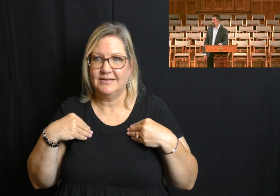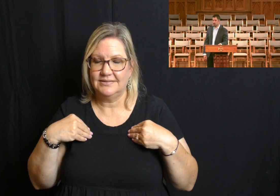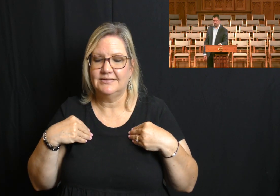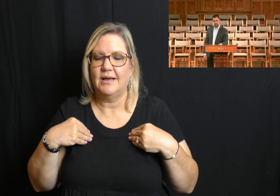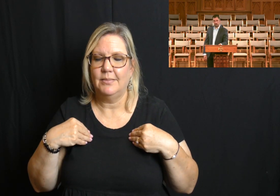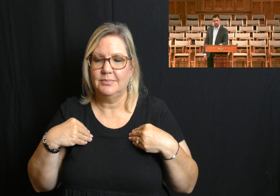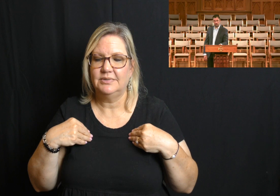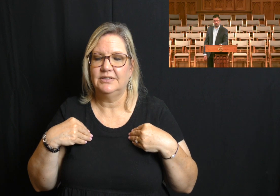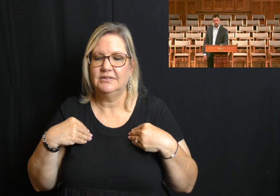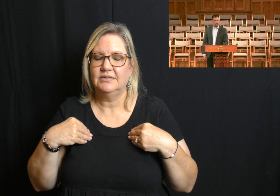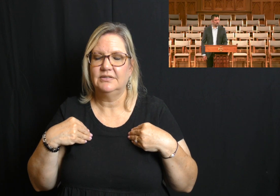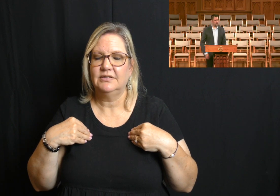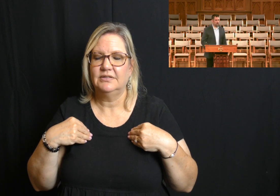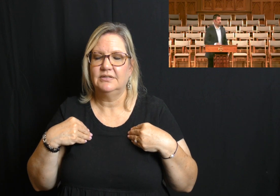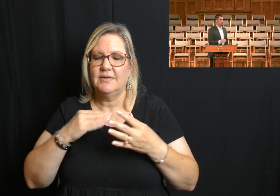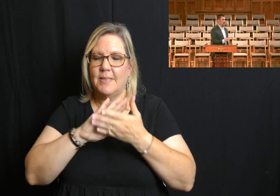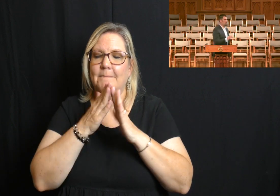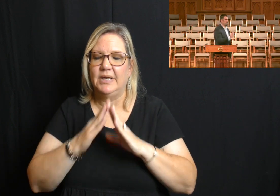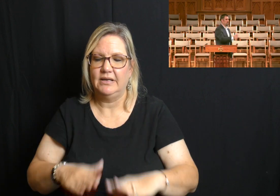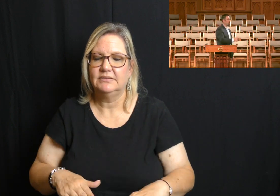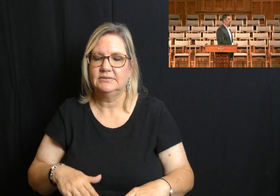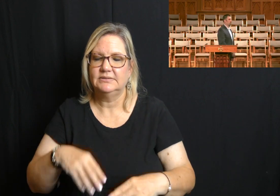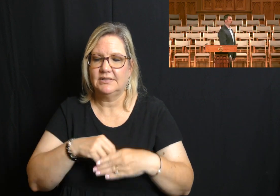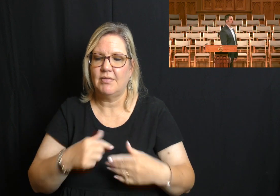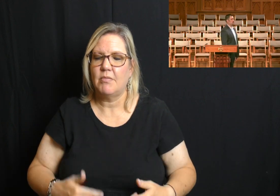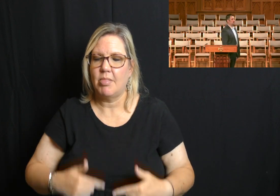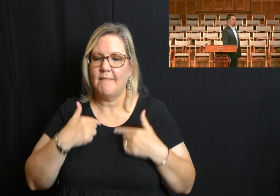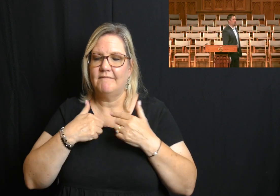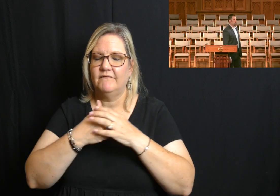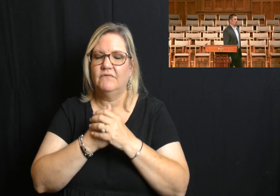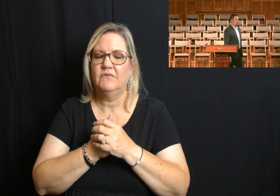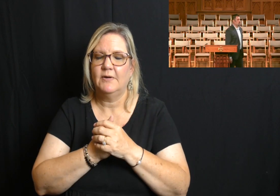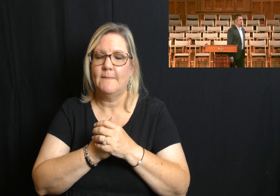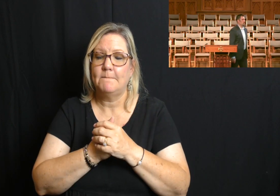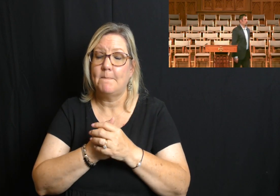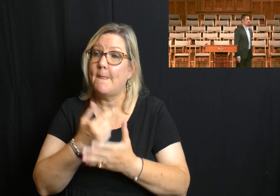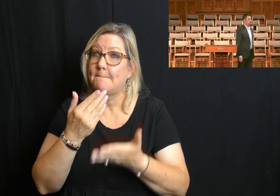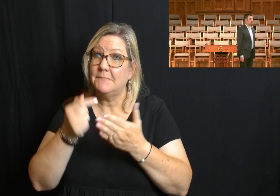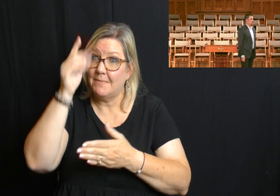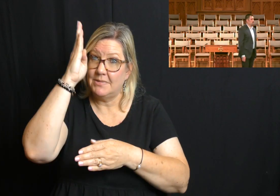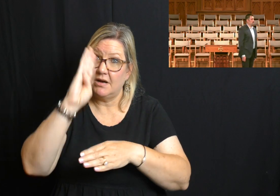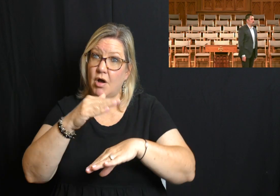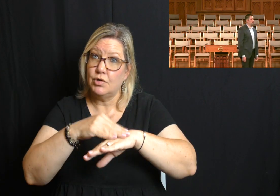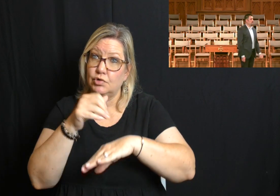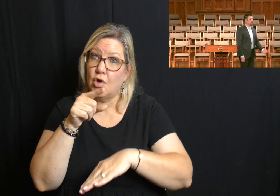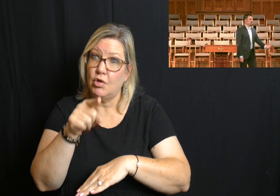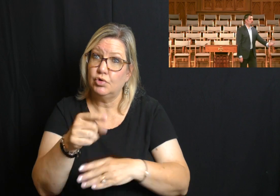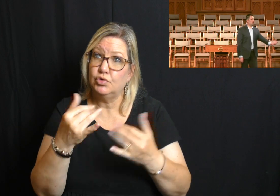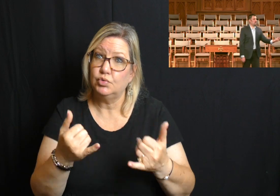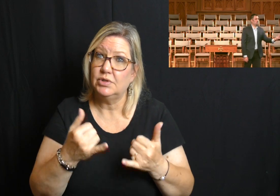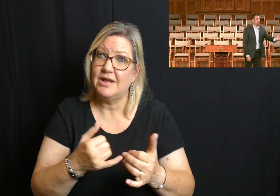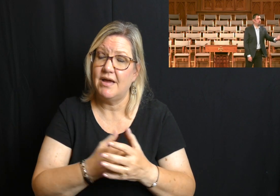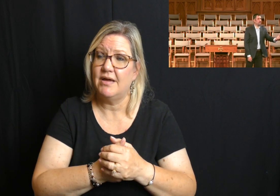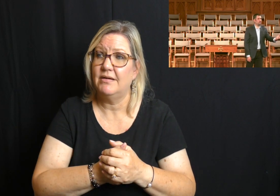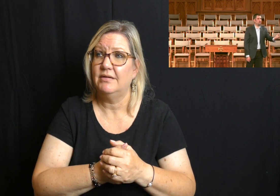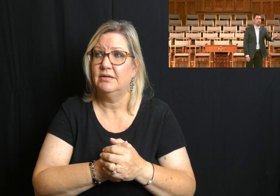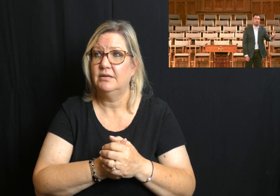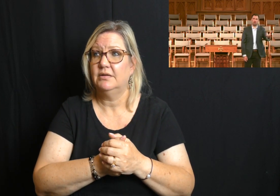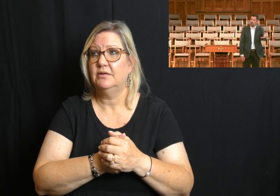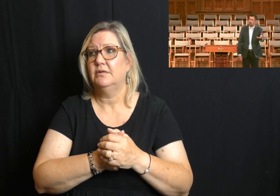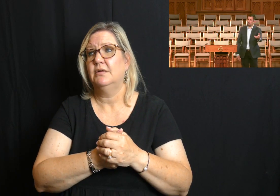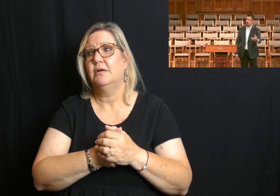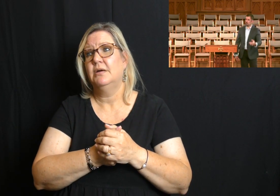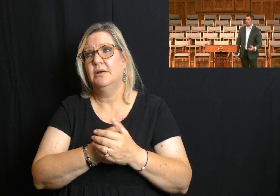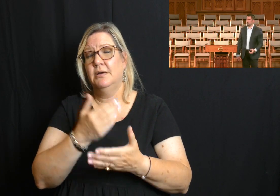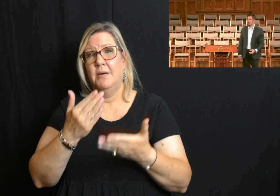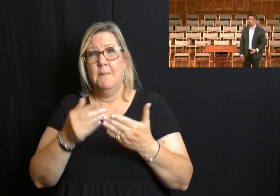all. And perhaps he's calling you this morning. He's saying to your heart, and he's been wrestling with you